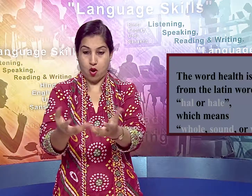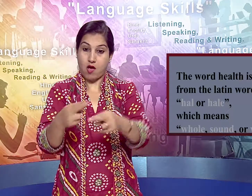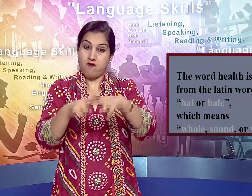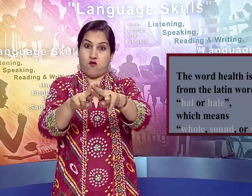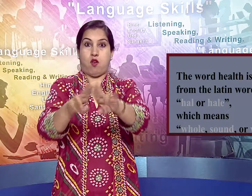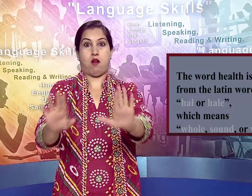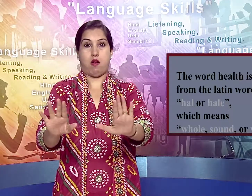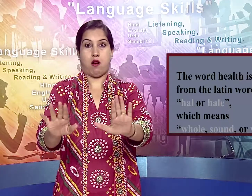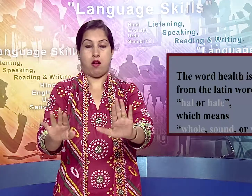sound